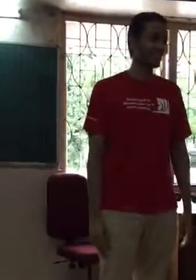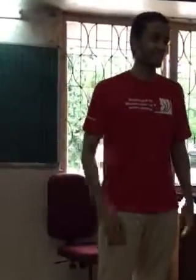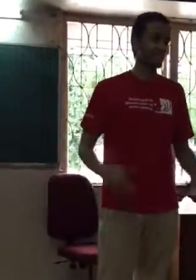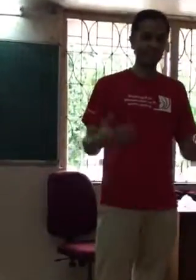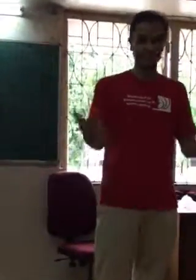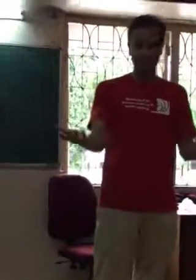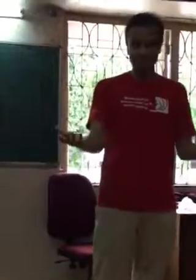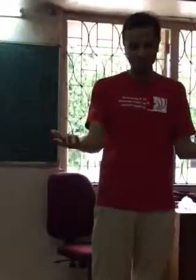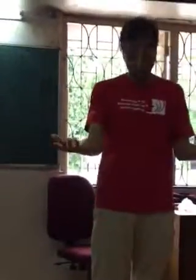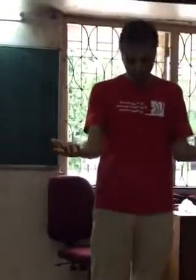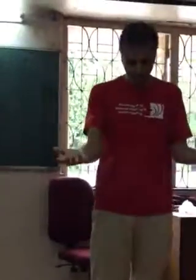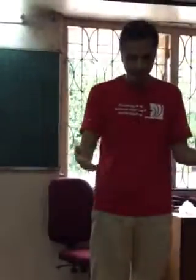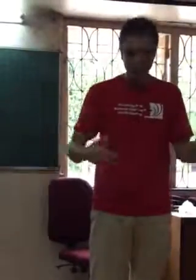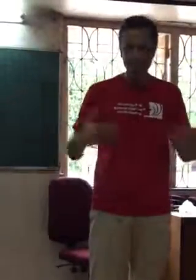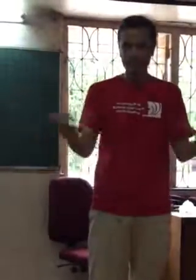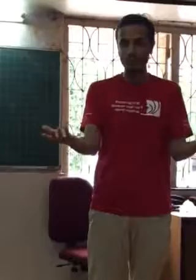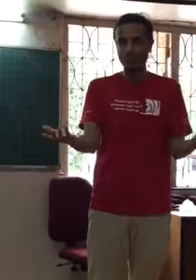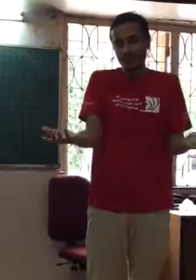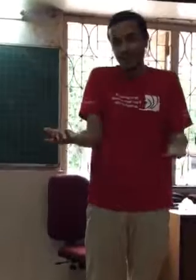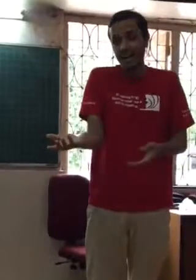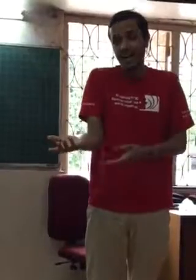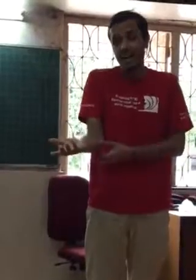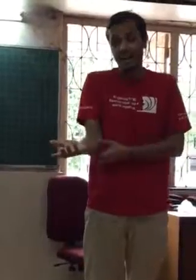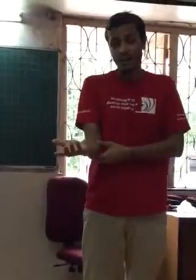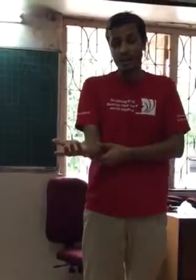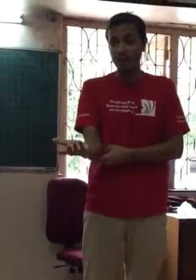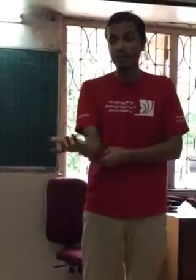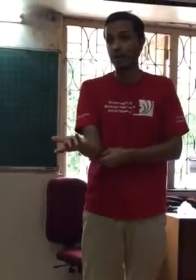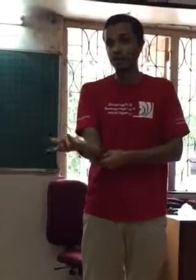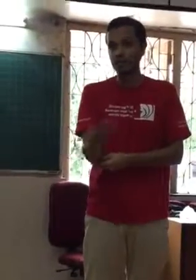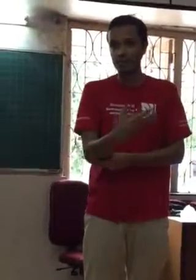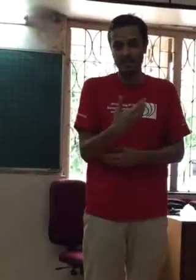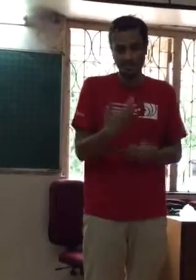So I recommend that we can all compost, because it's